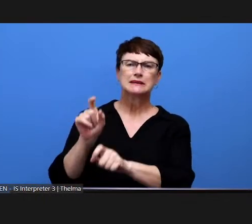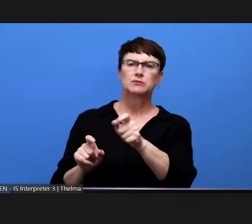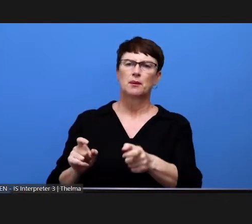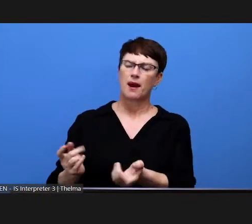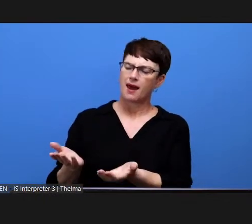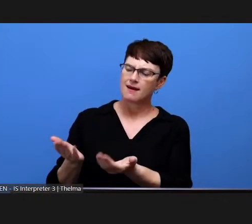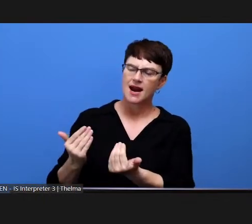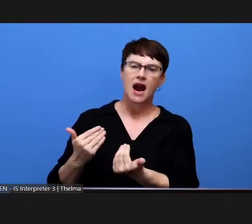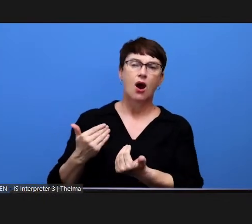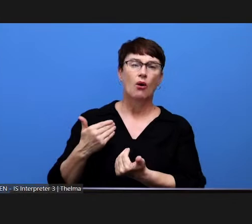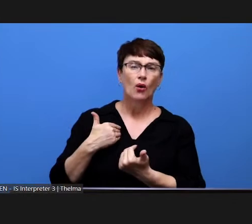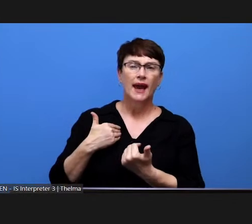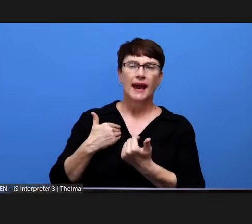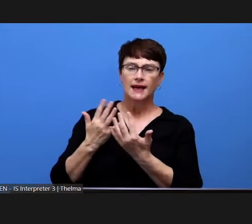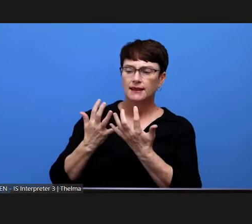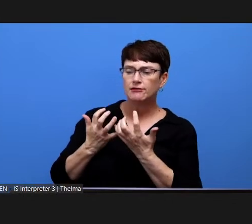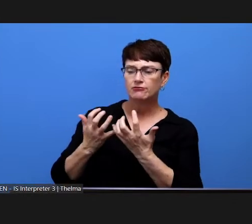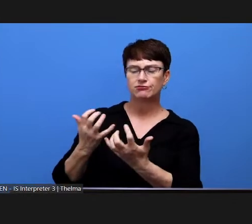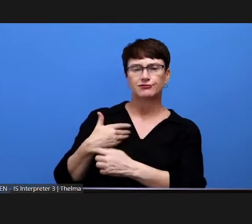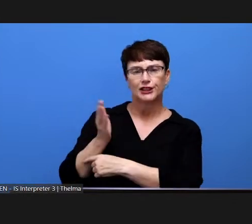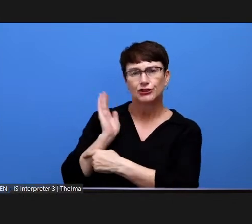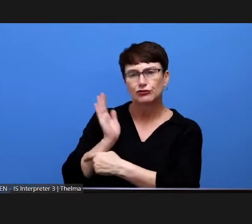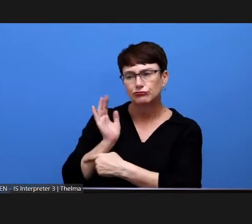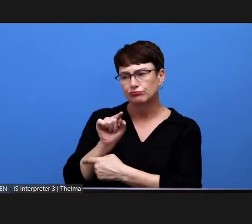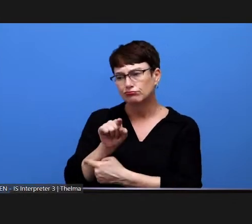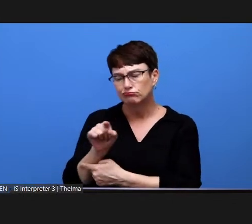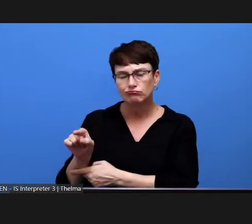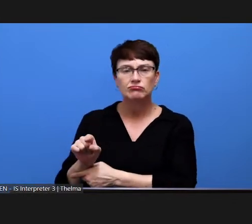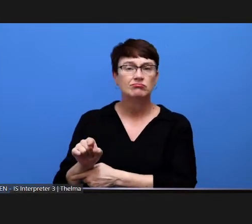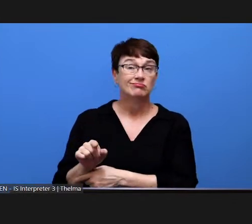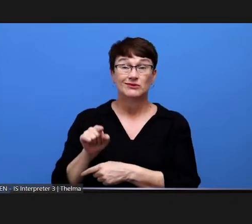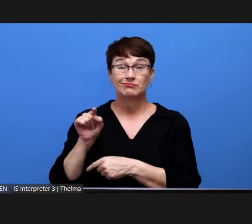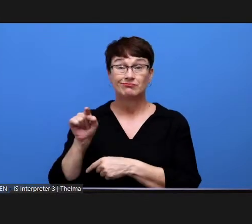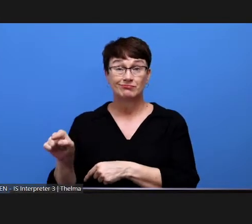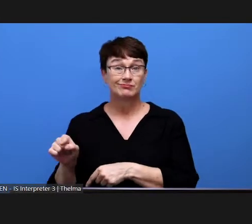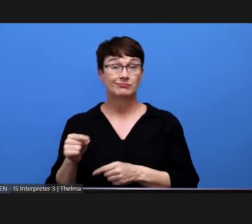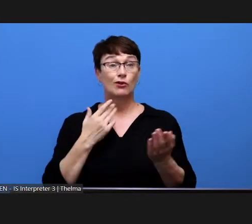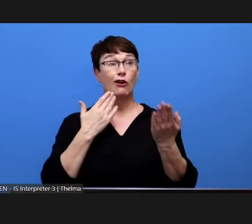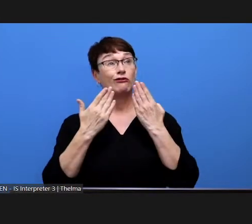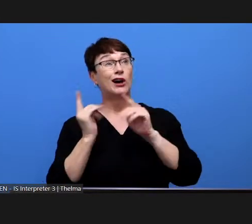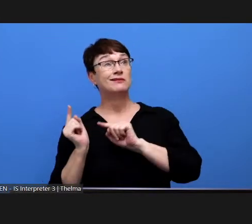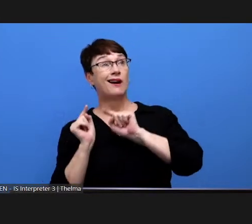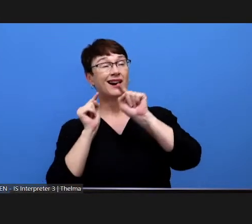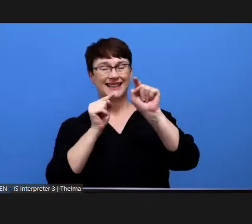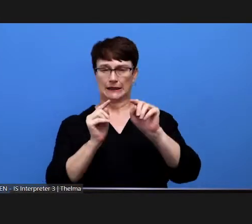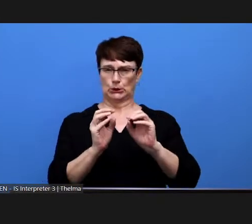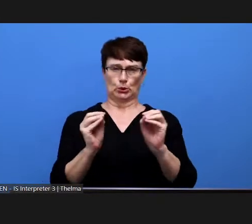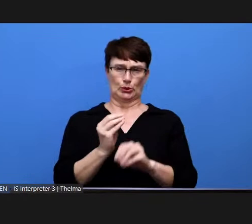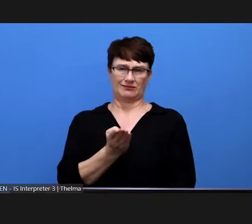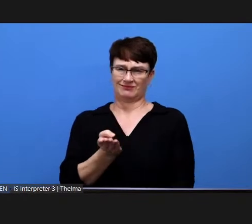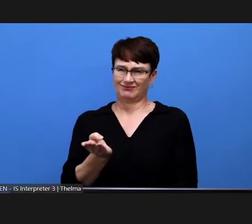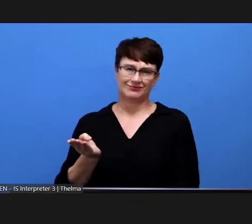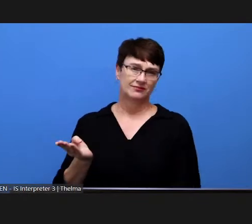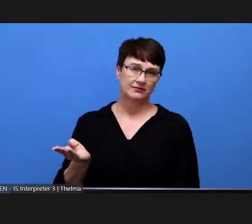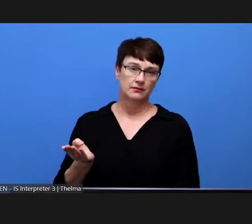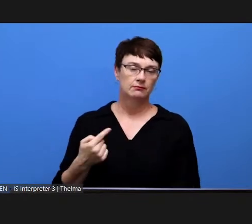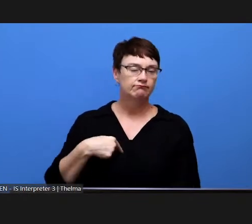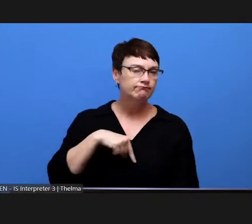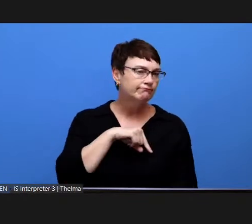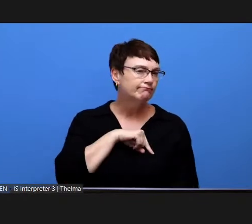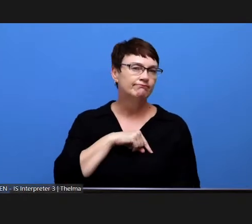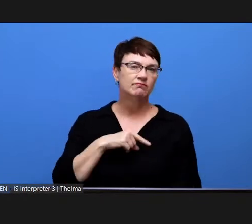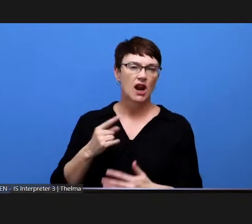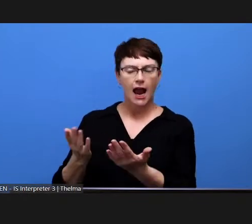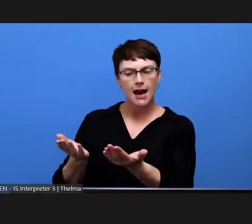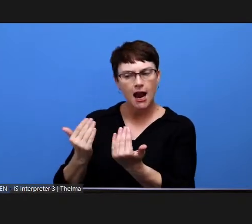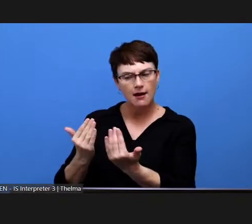can speak in their local languages and also use of local media. And this has really ensured that SDG